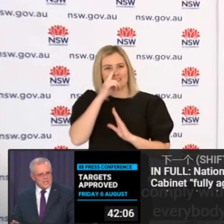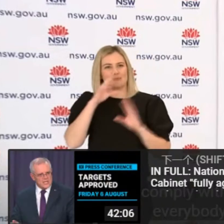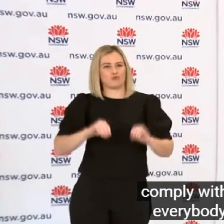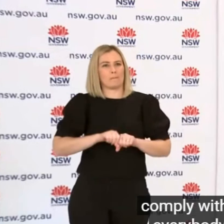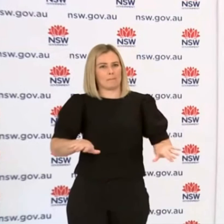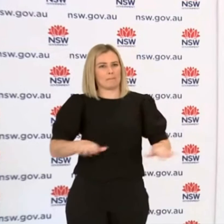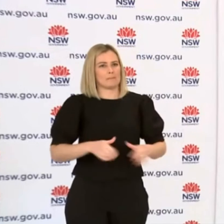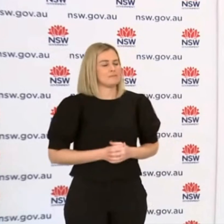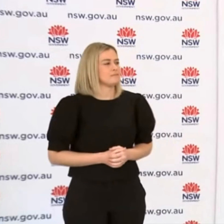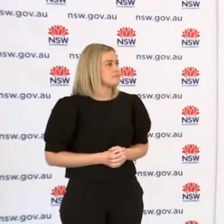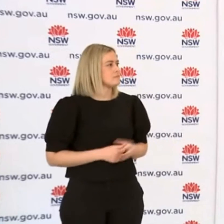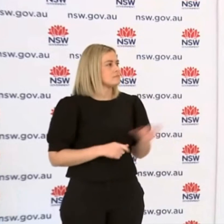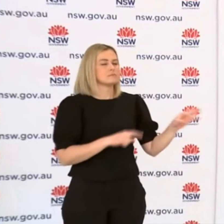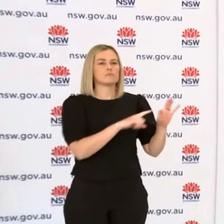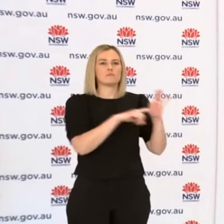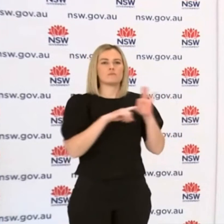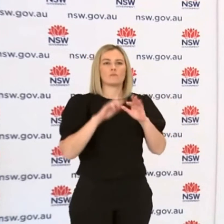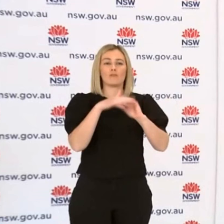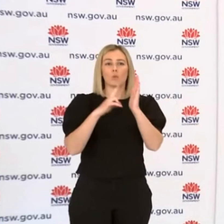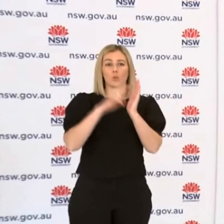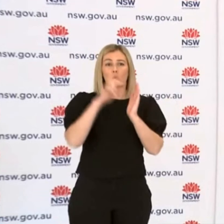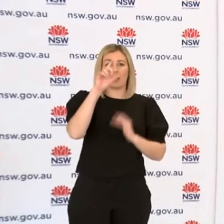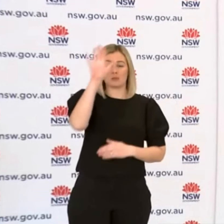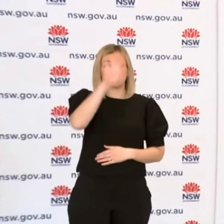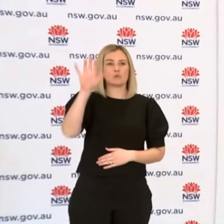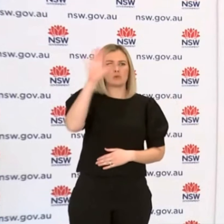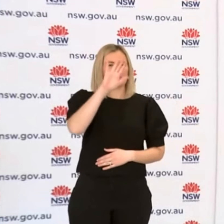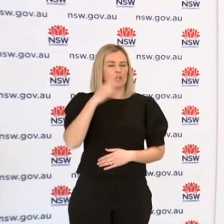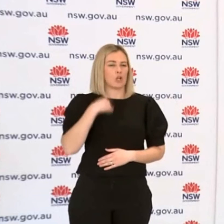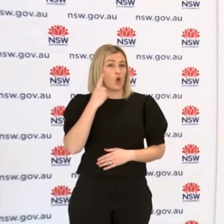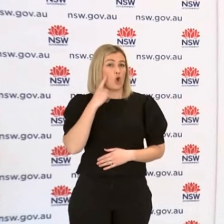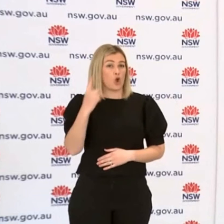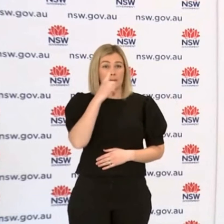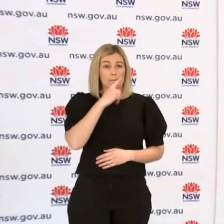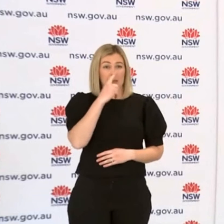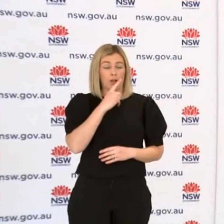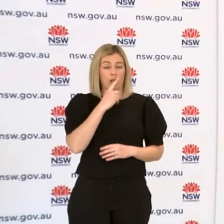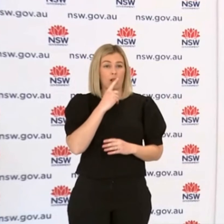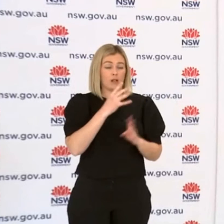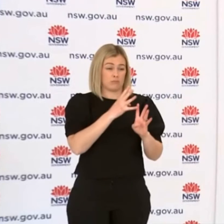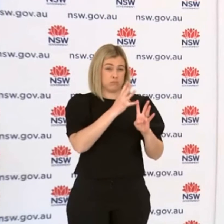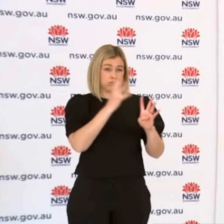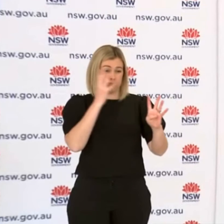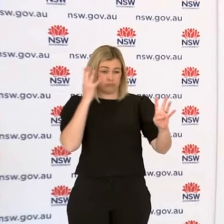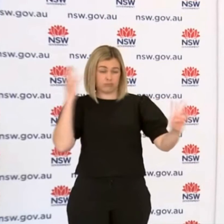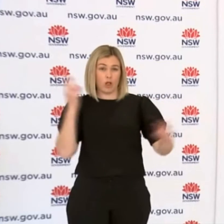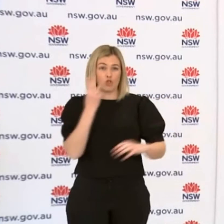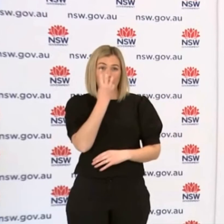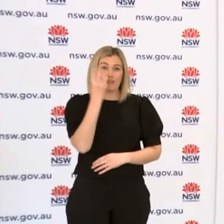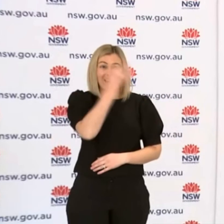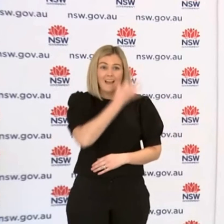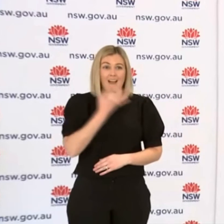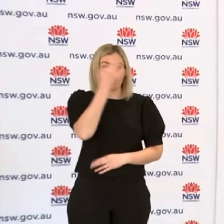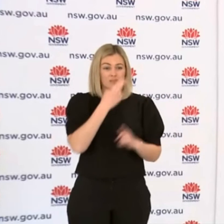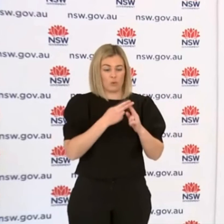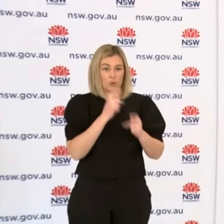Sorry, Lizzie. There's reports up there that the testing lines are very long, more than 3 hours. People are being told they won't get their results back for 4 days,